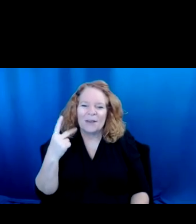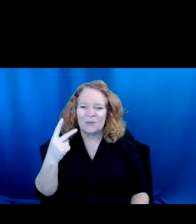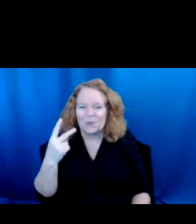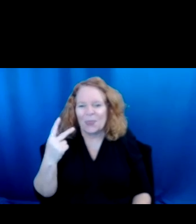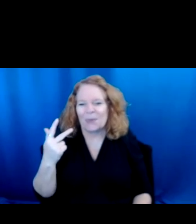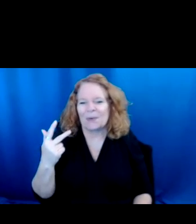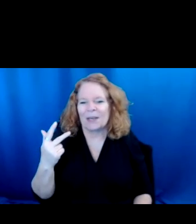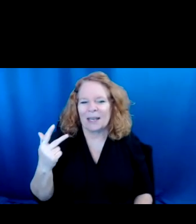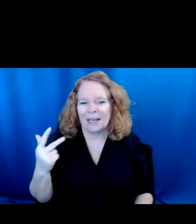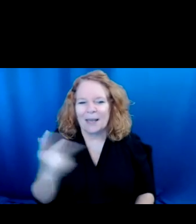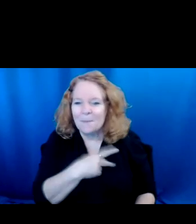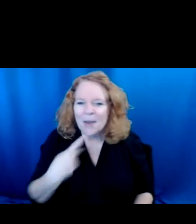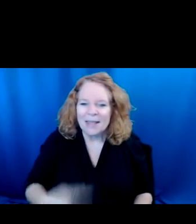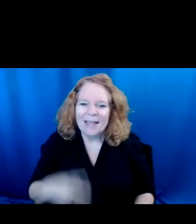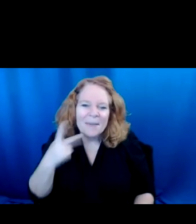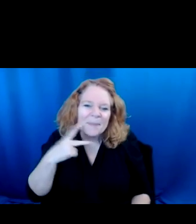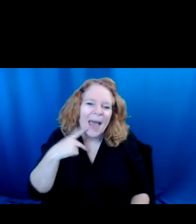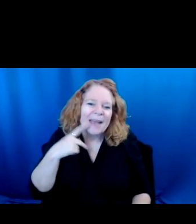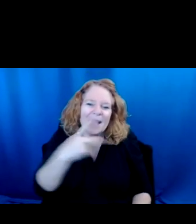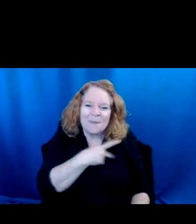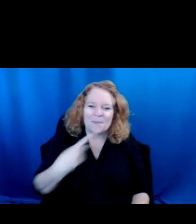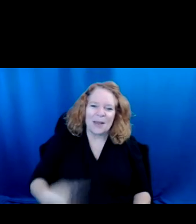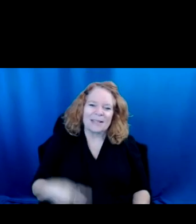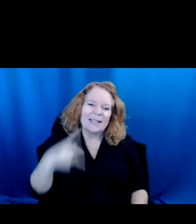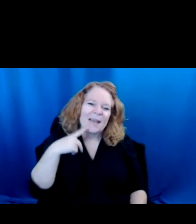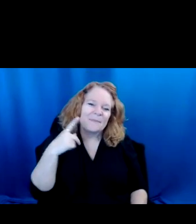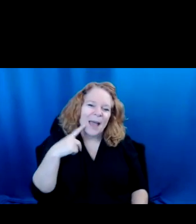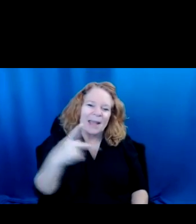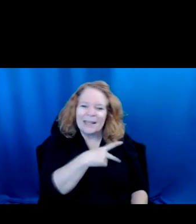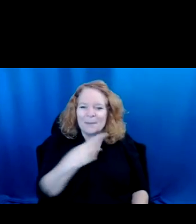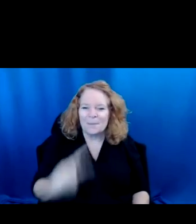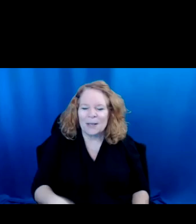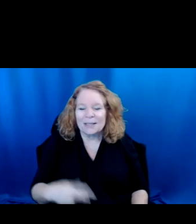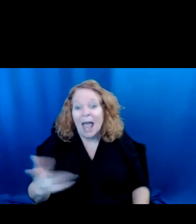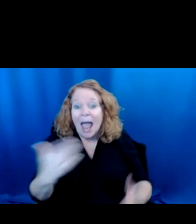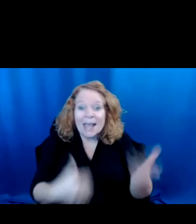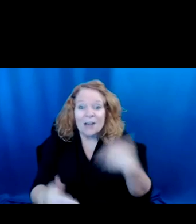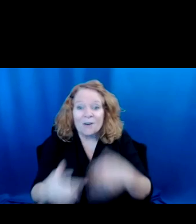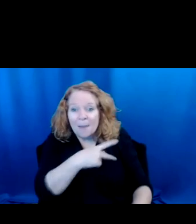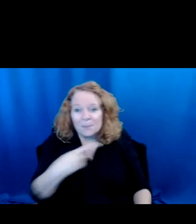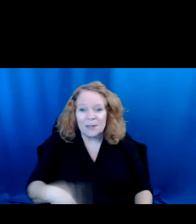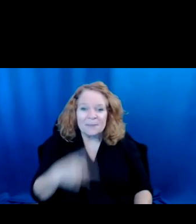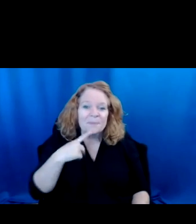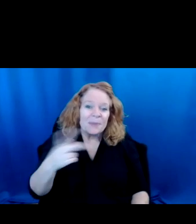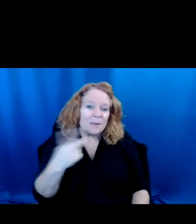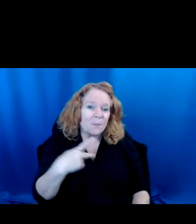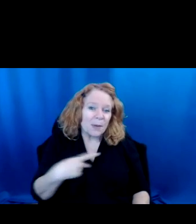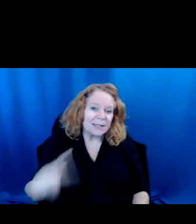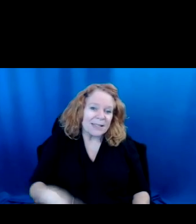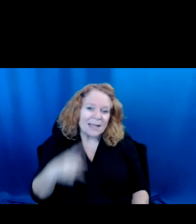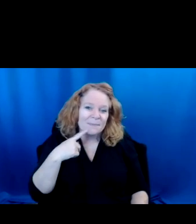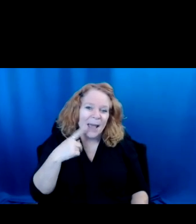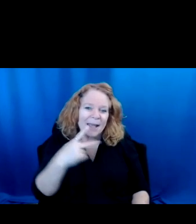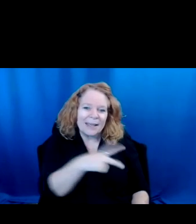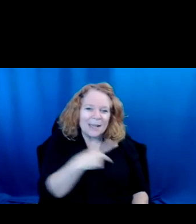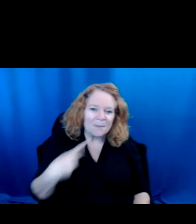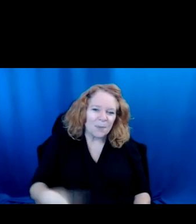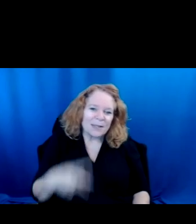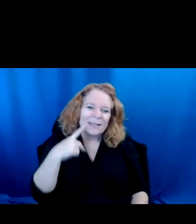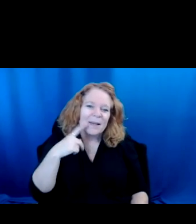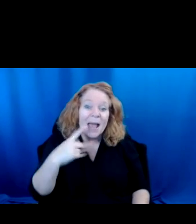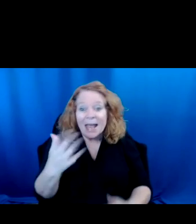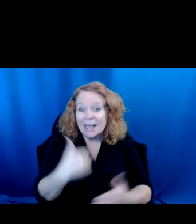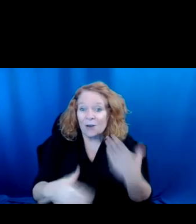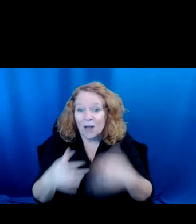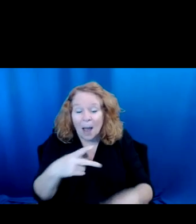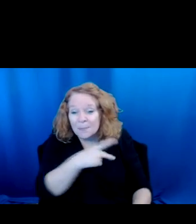1, 2, 3. Princess Peggy, Princess Peggy, here comes Princess Peggy. Princess Peggy, Princess Peggy,